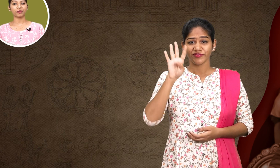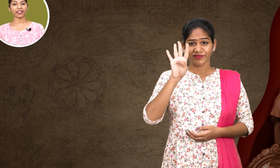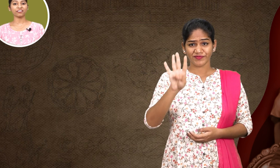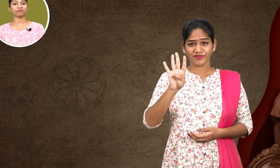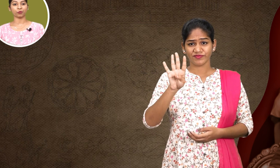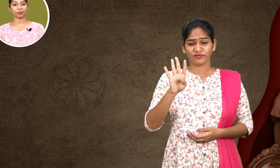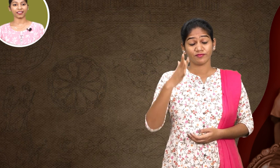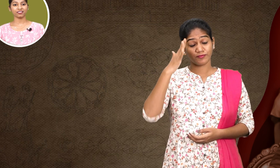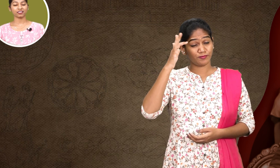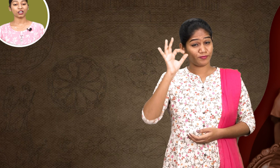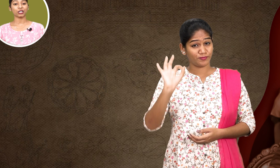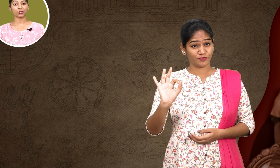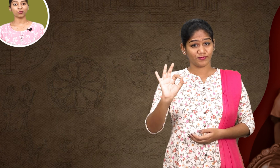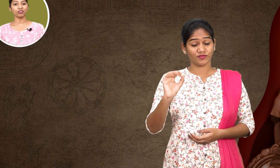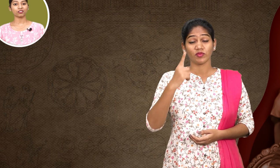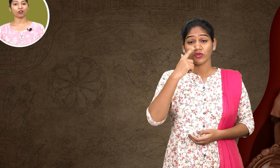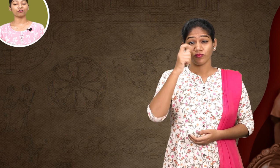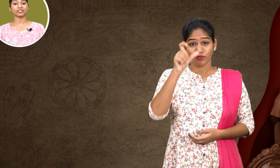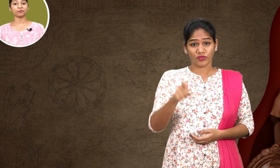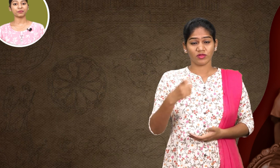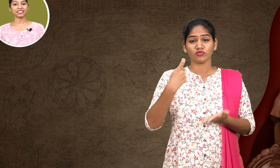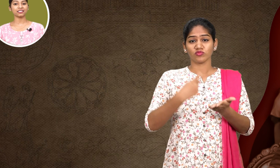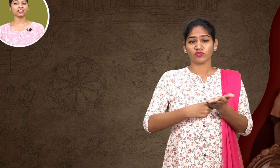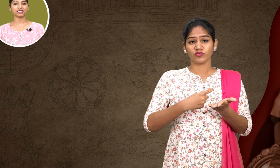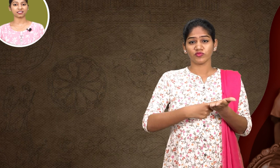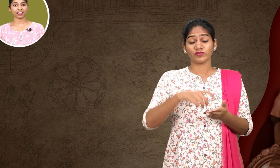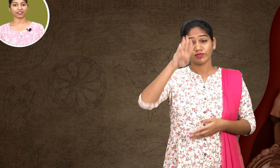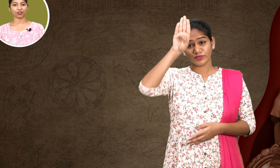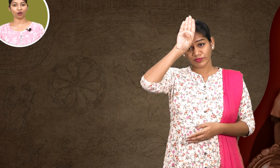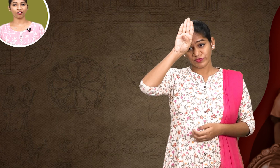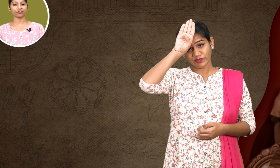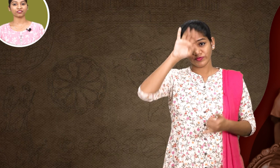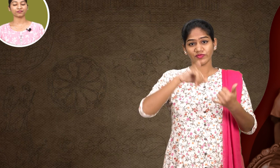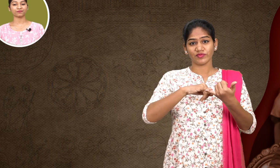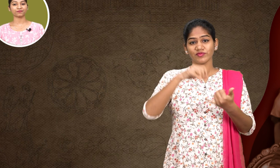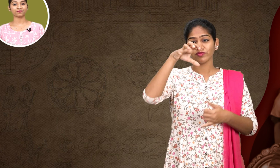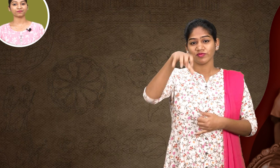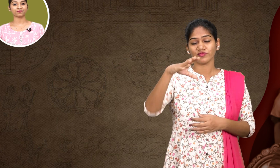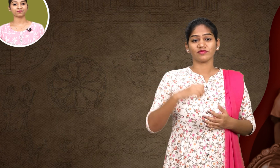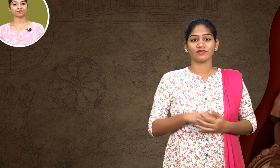4 brave women ruled over the princely state of